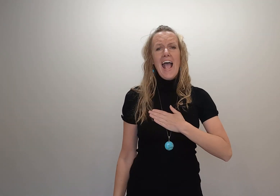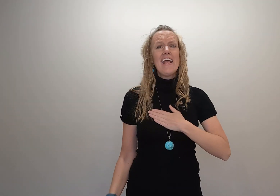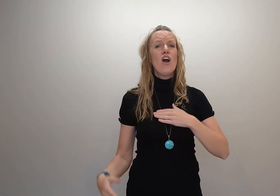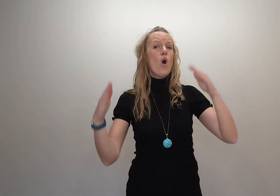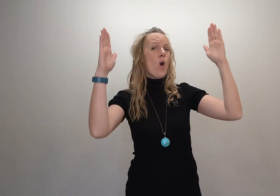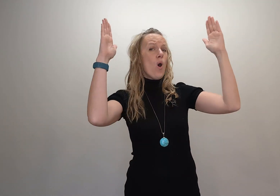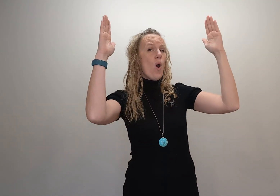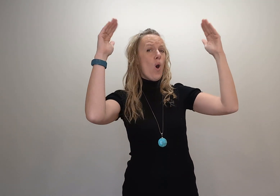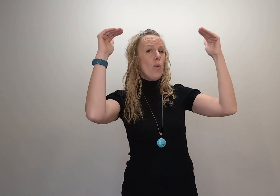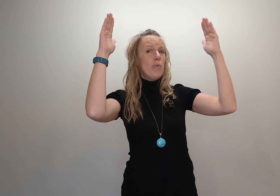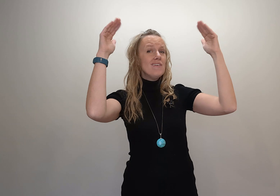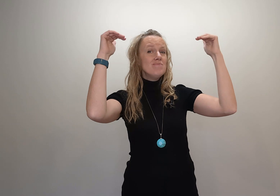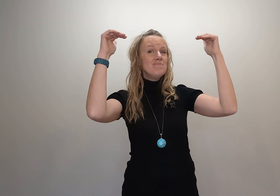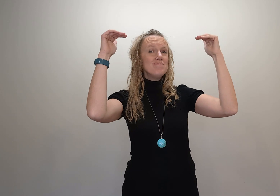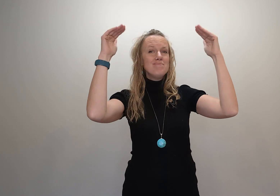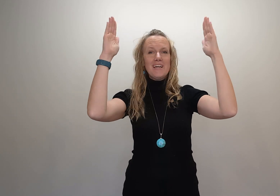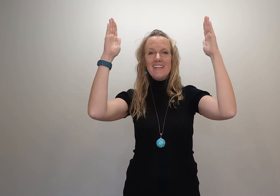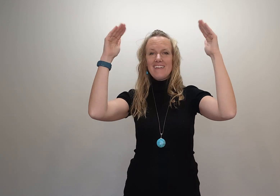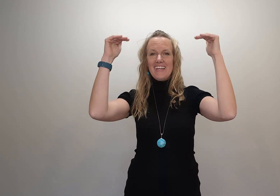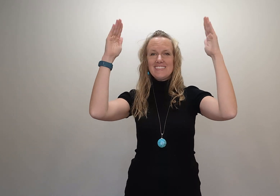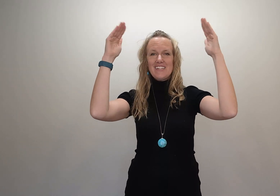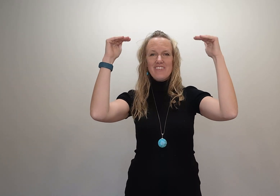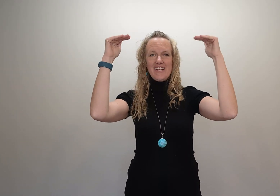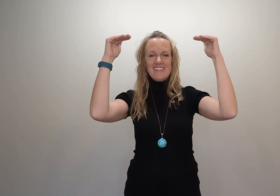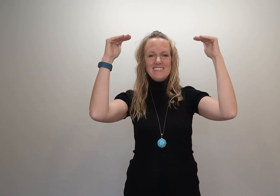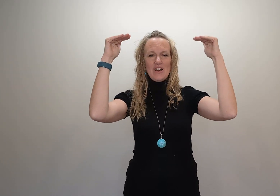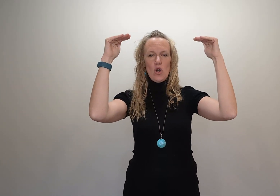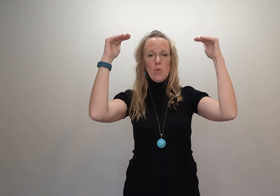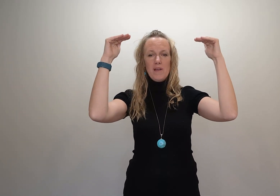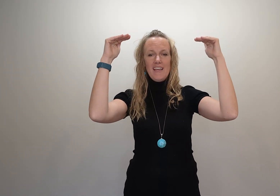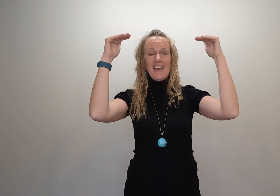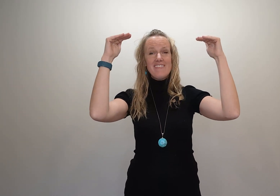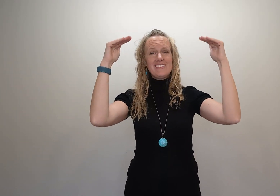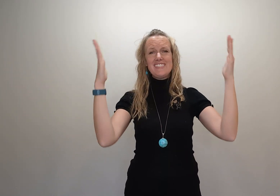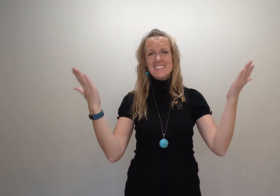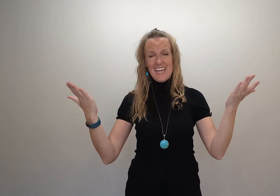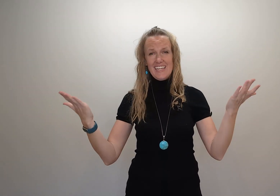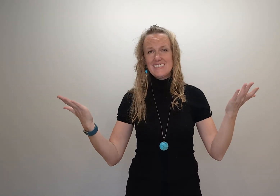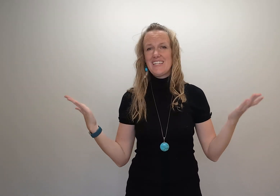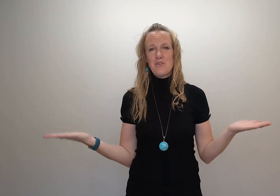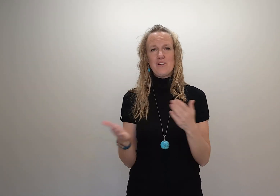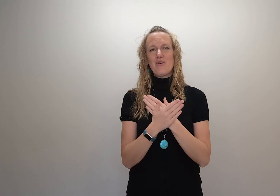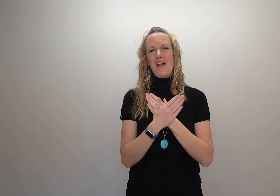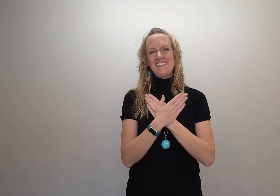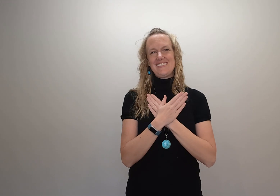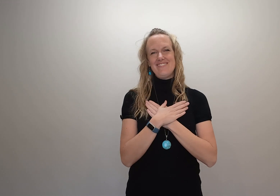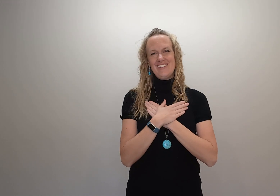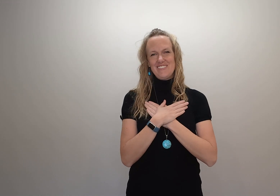my hope. Bending our hands at our fingers, hope. And then stay is another word for rest, which we